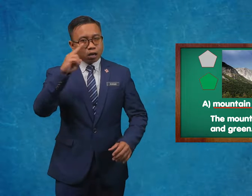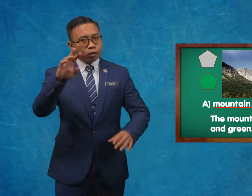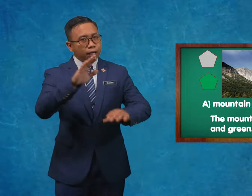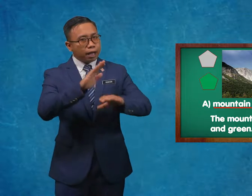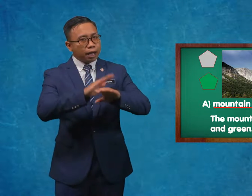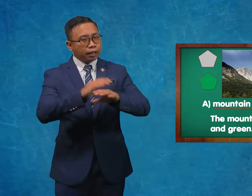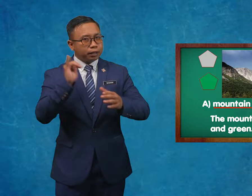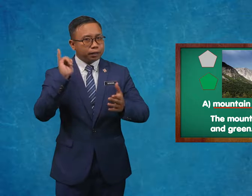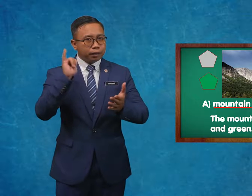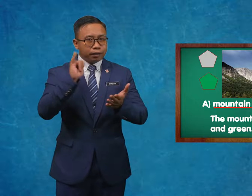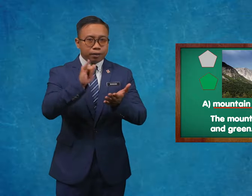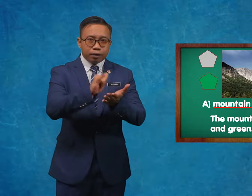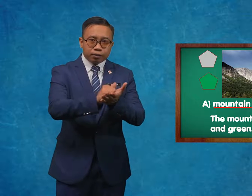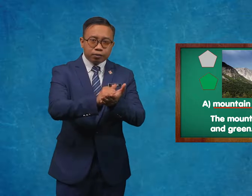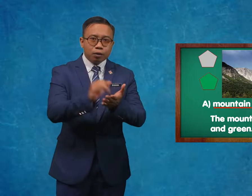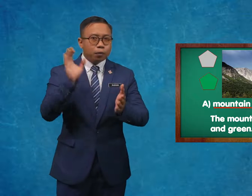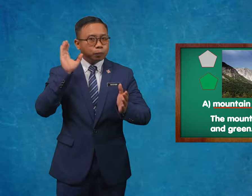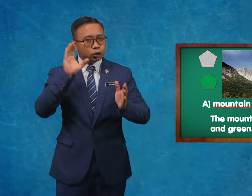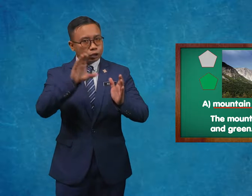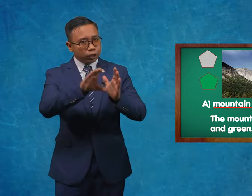Look at this picture.